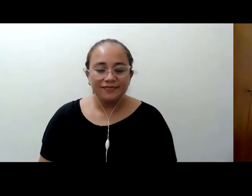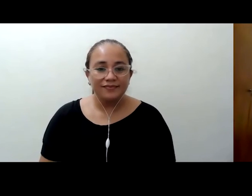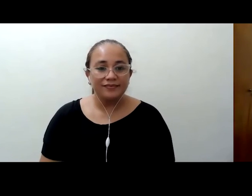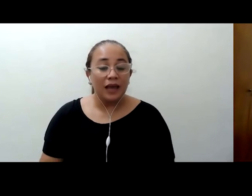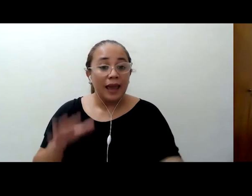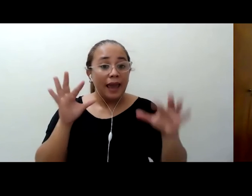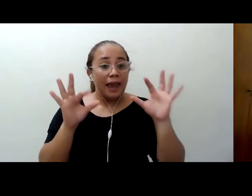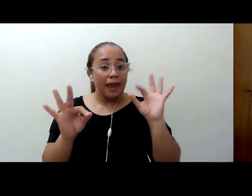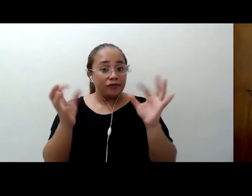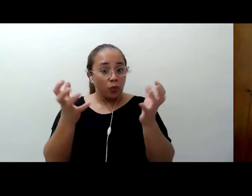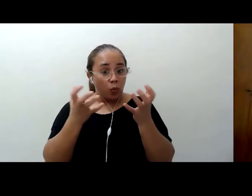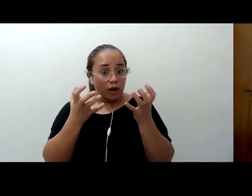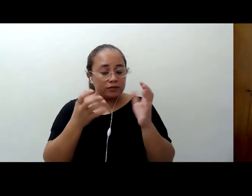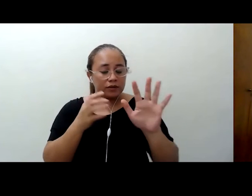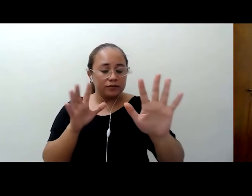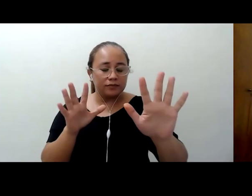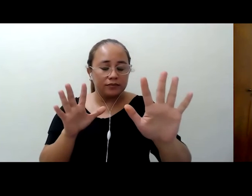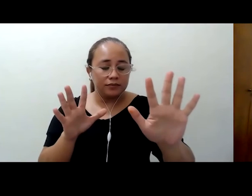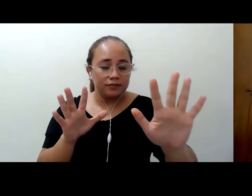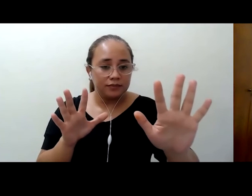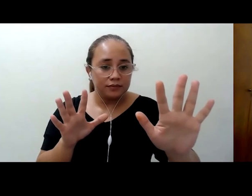So if you want to take a look at